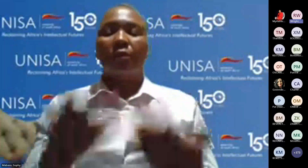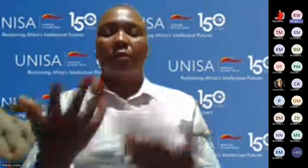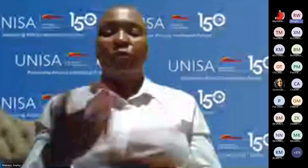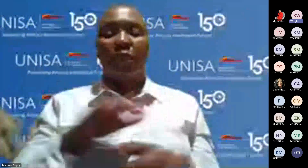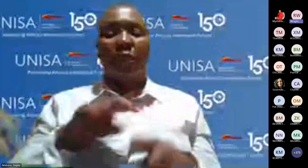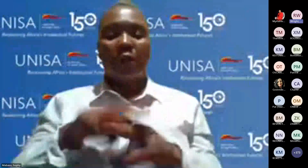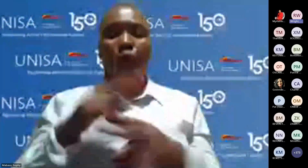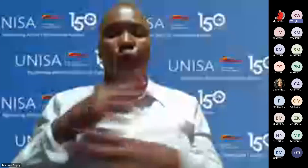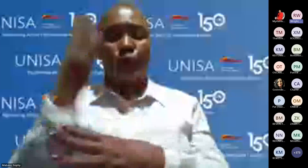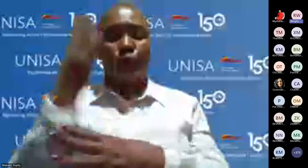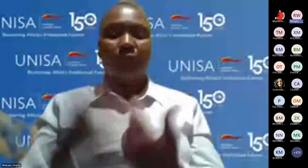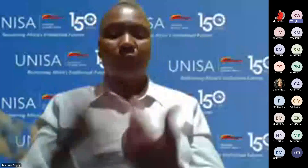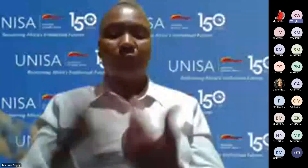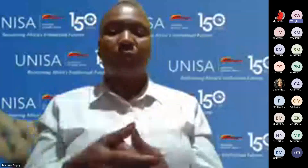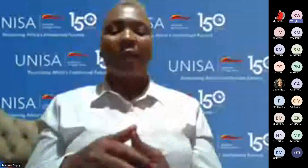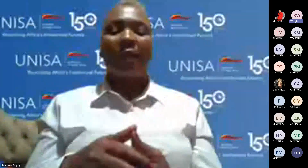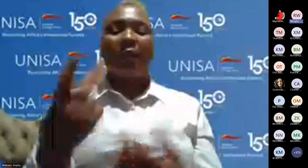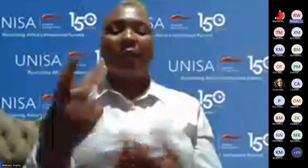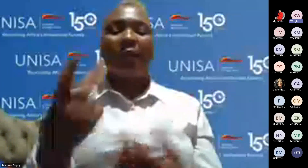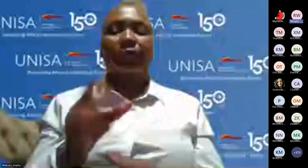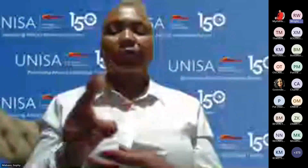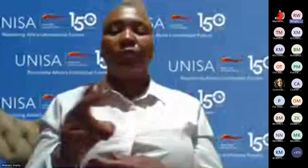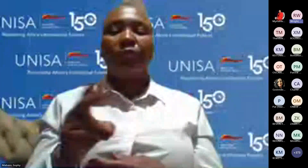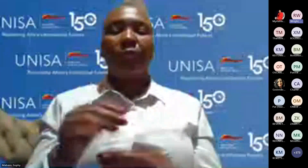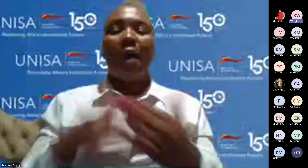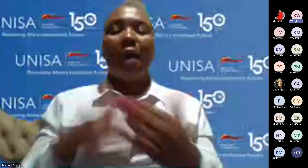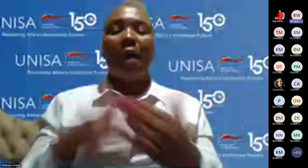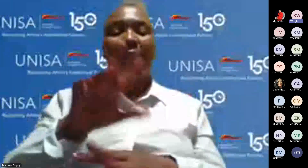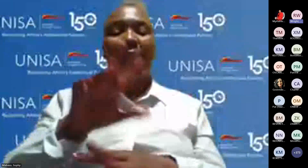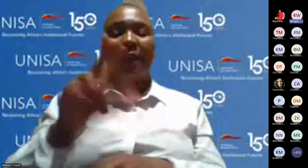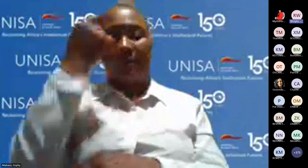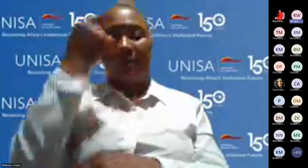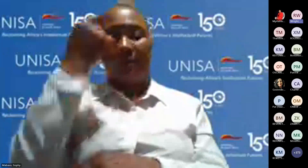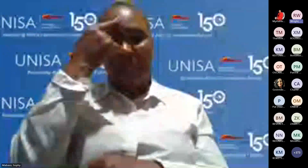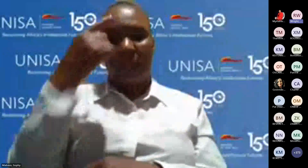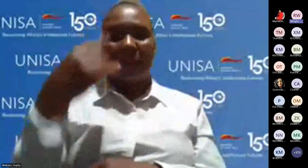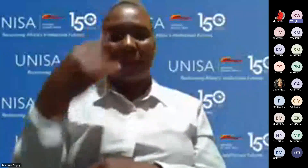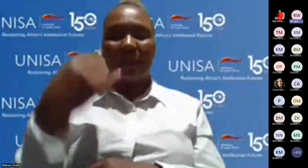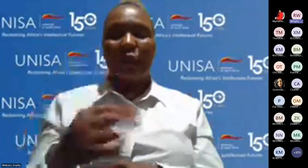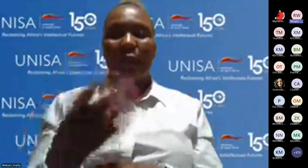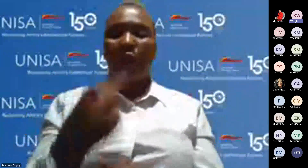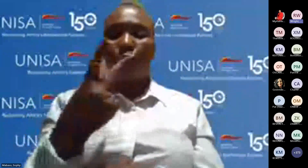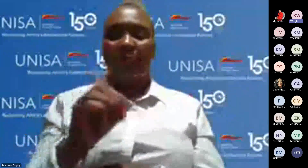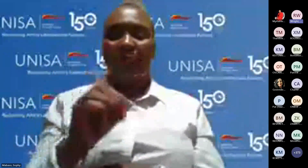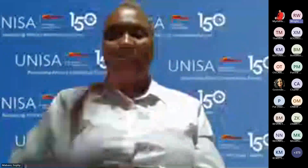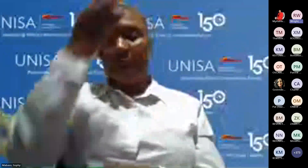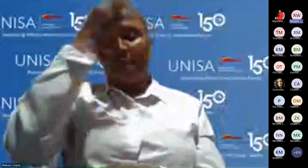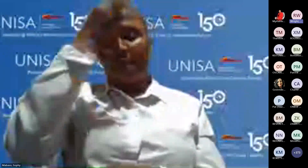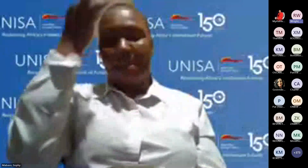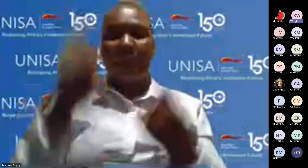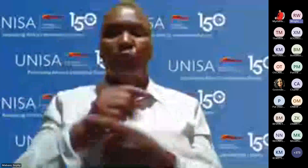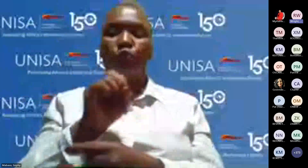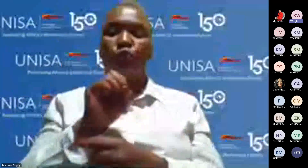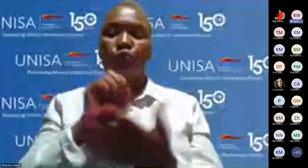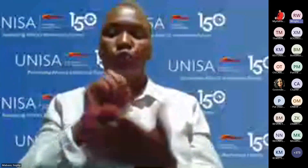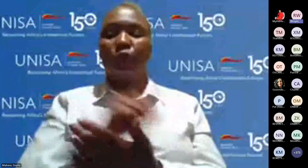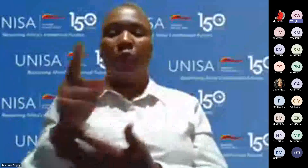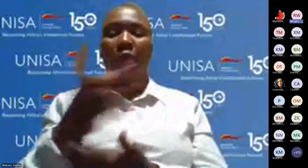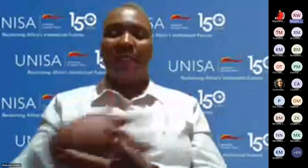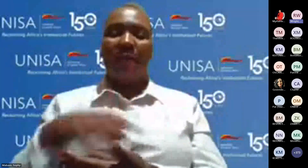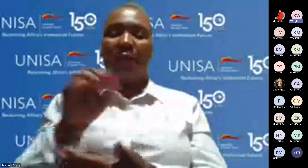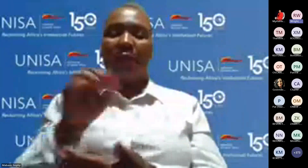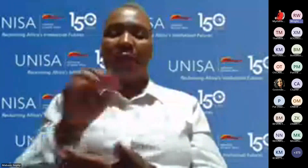got, after that 8 minutes, 22 minutes still to submit on My Exams. So remember, from 12 to 12:30, you've got that